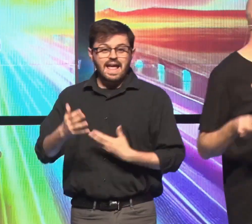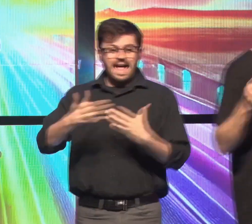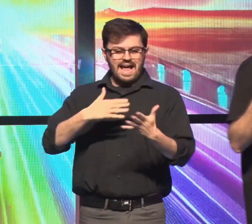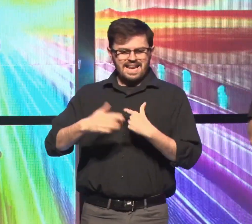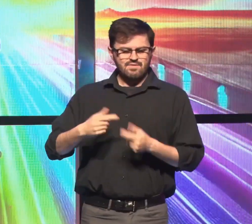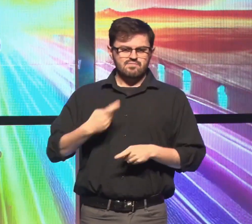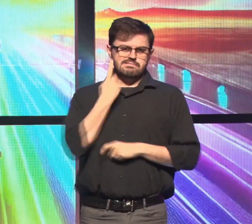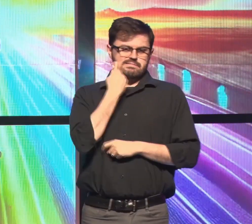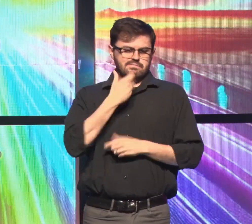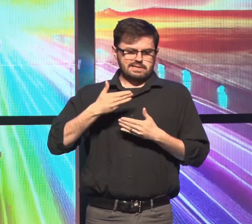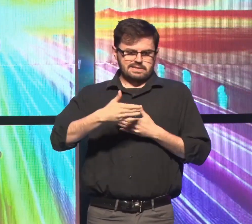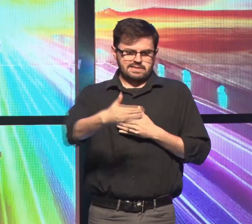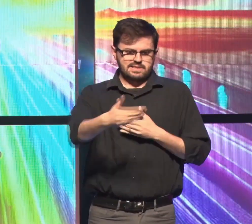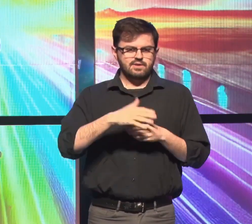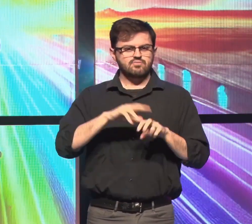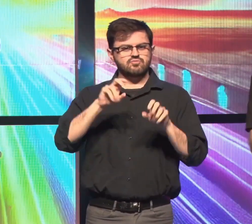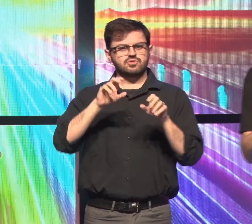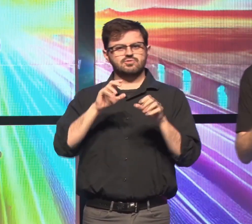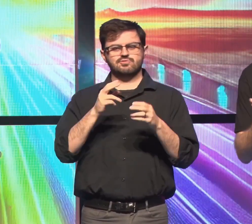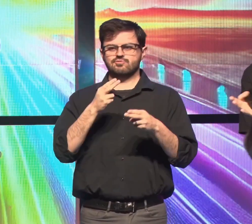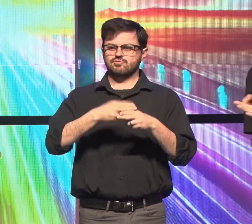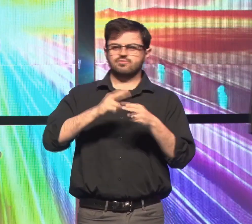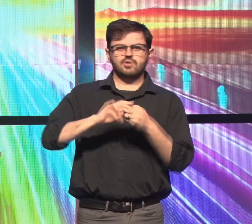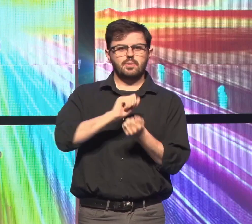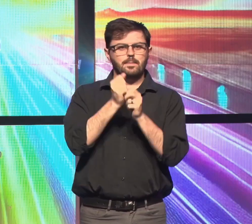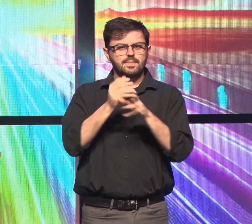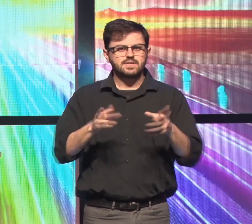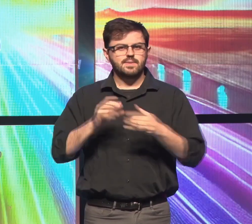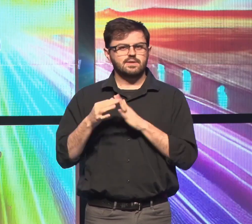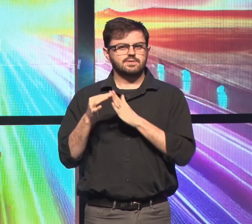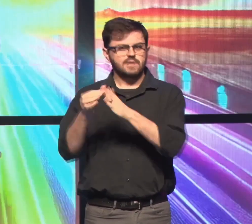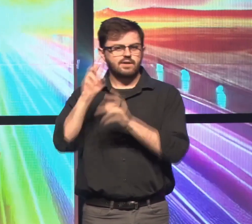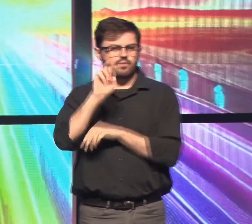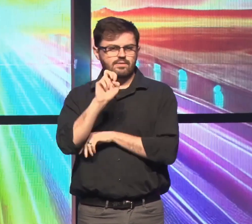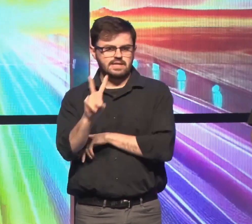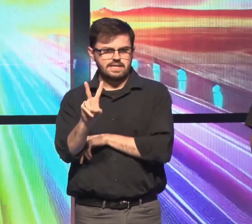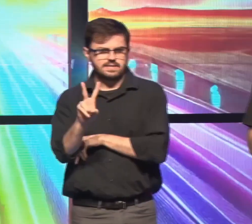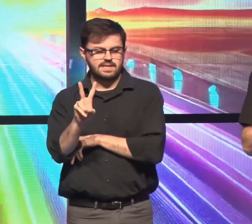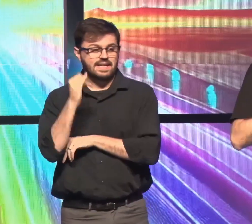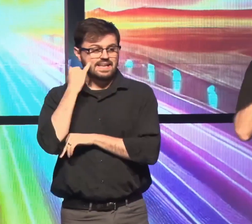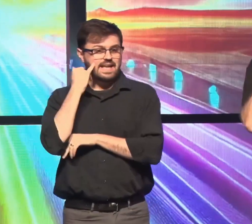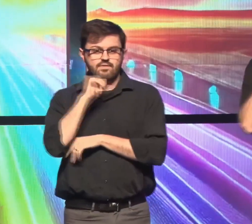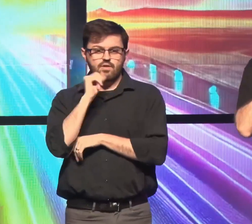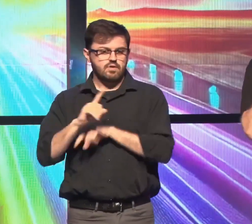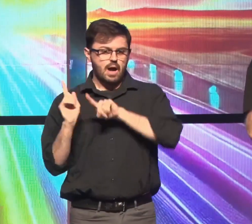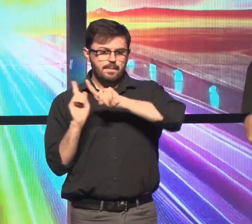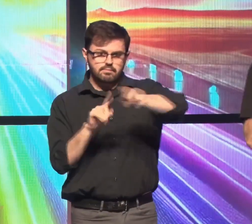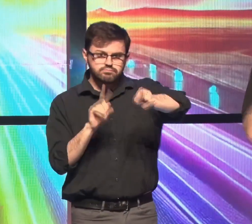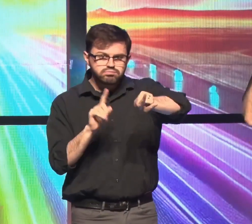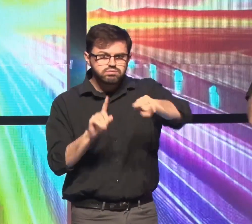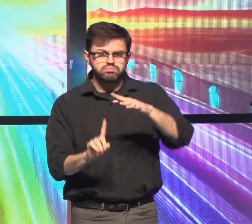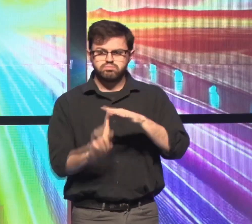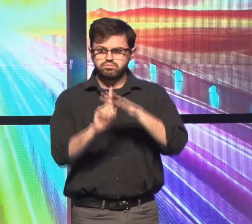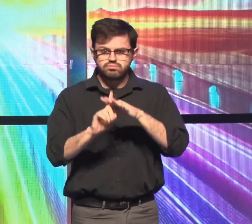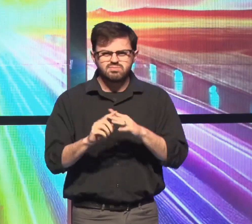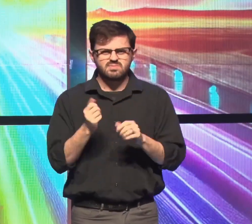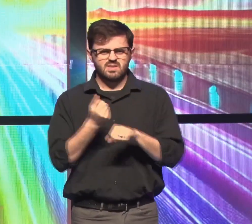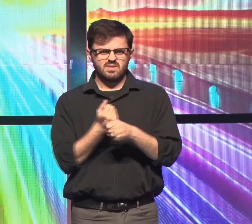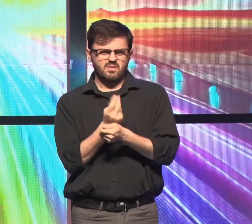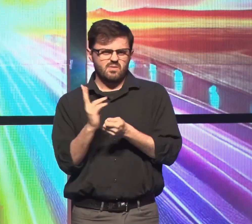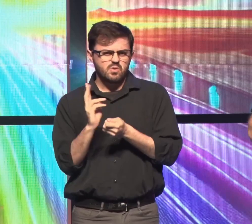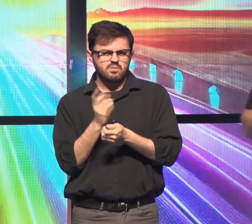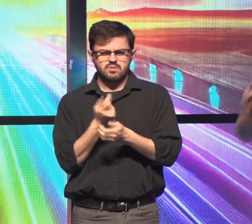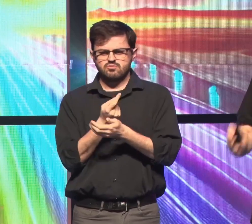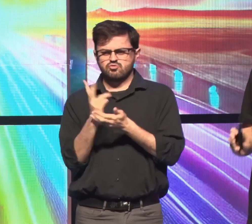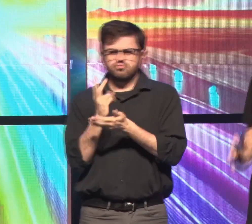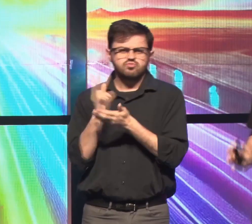to the Revelation. If you haven't been able to be here for the last few weeks, I will say this might be a little confusing because they kind of build off of